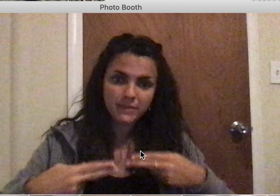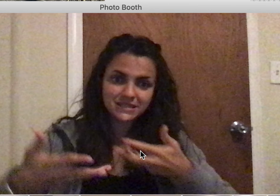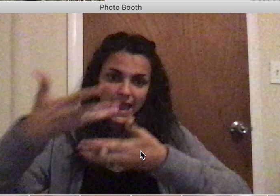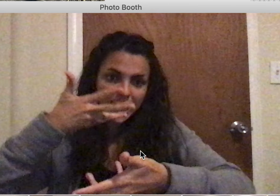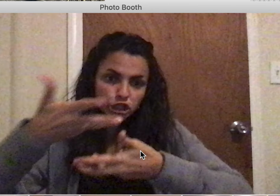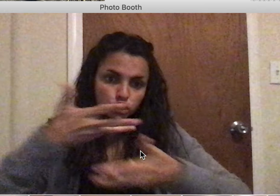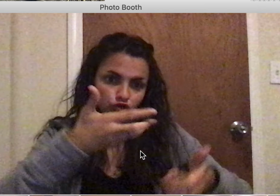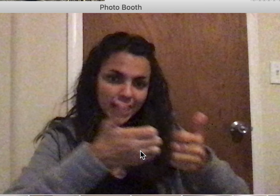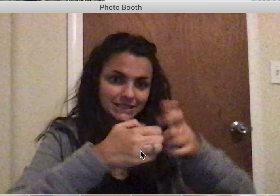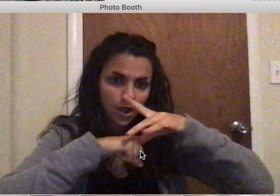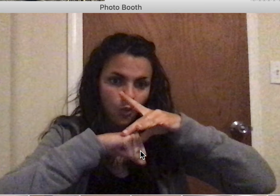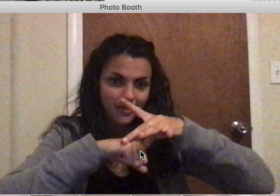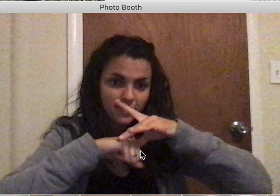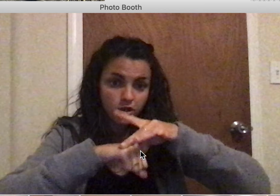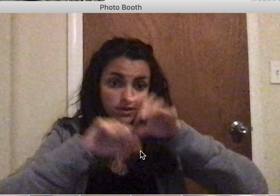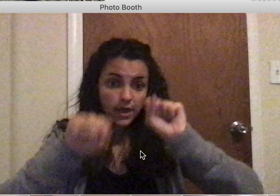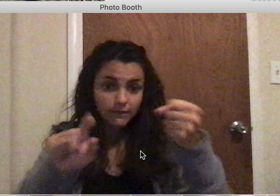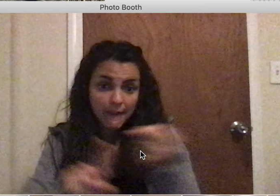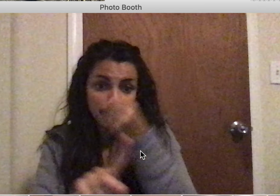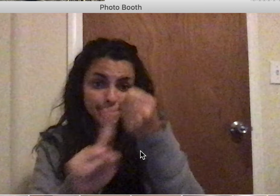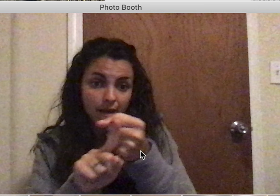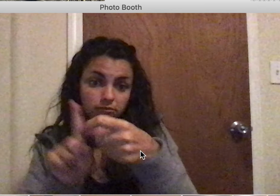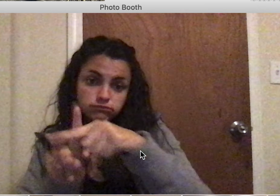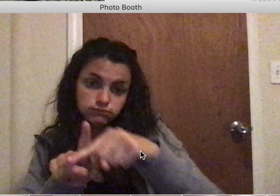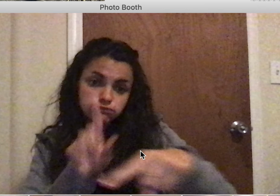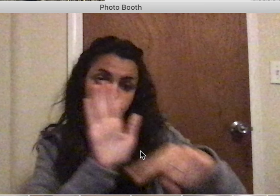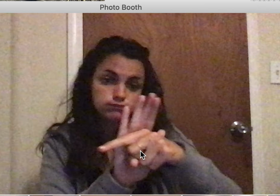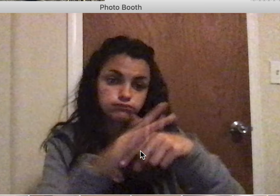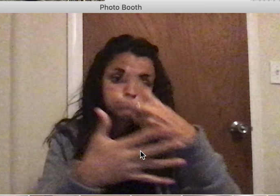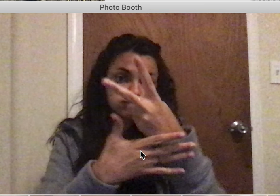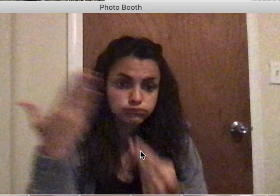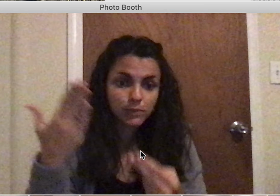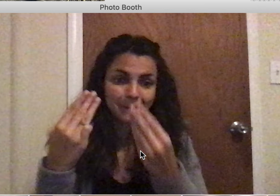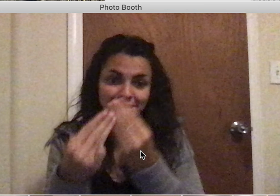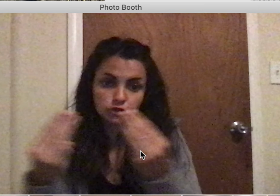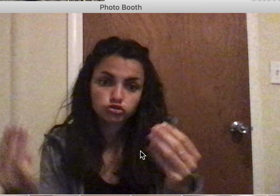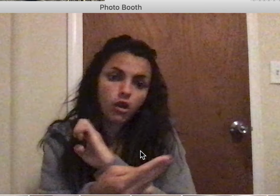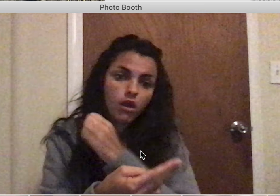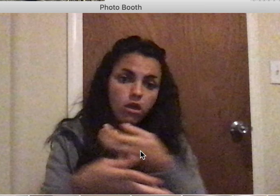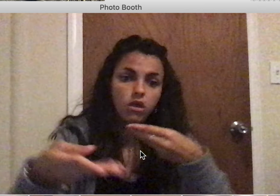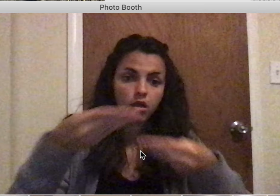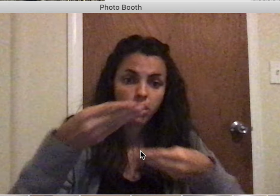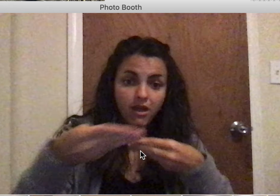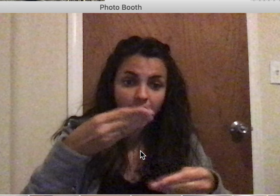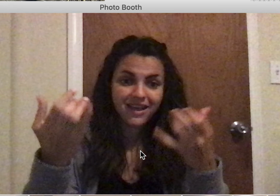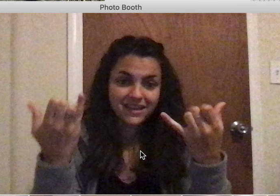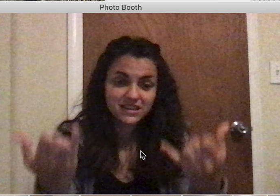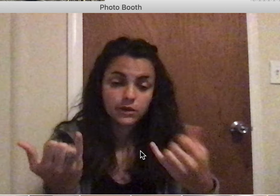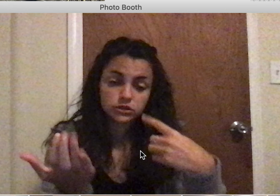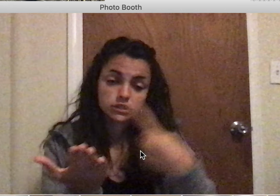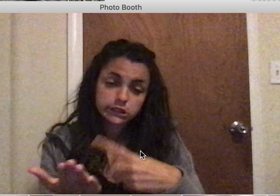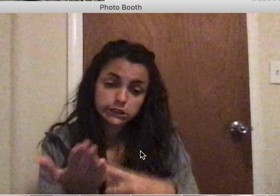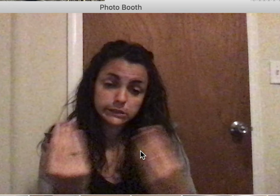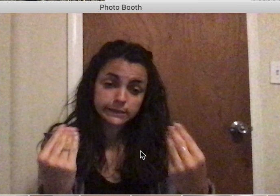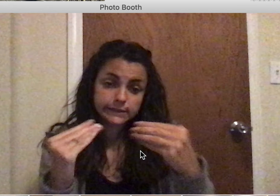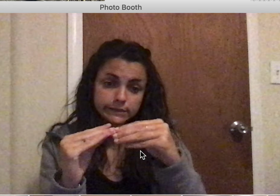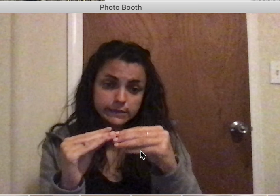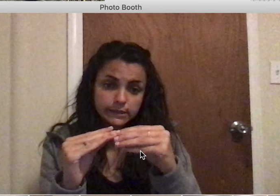exchanging energy or other types of materials. So now we're going to break down environmental systems a little bit more by looking